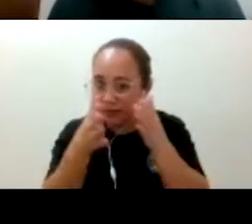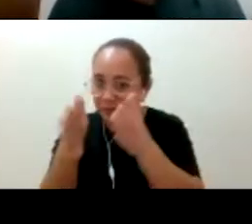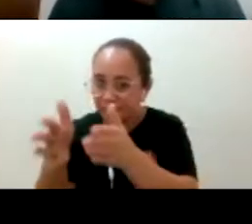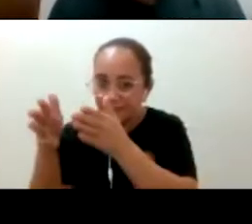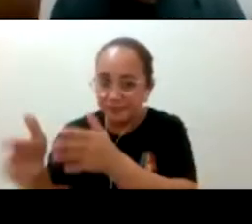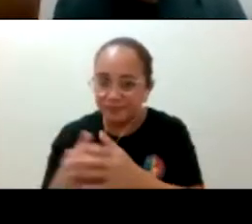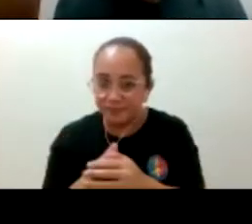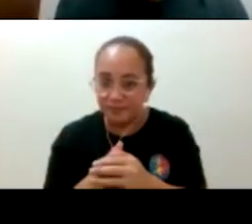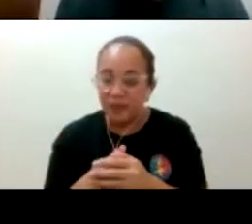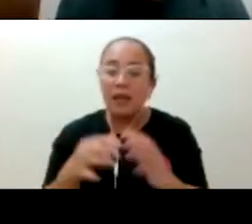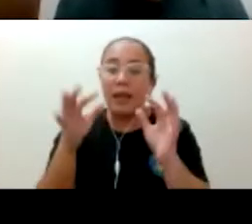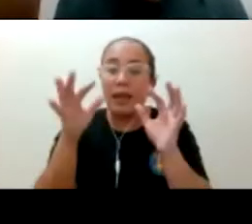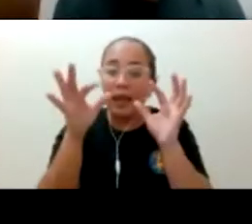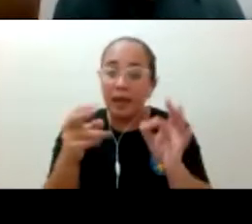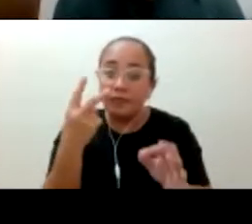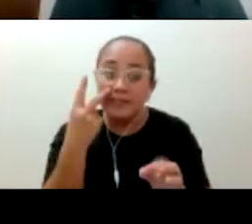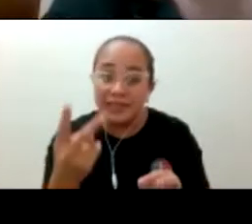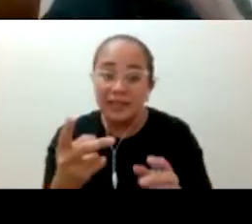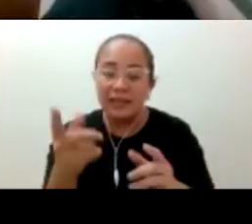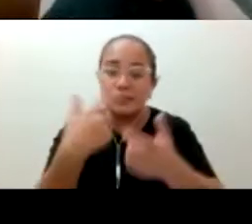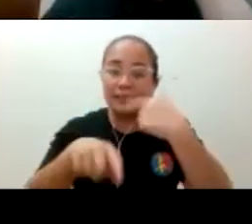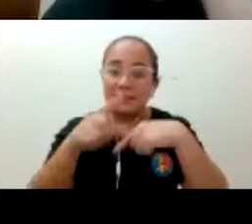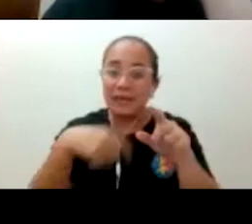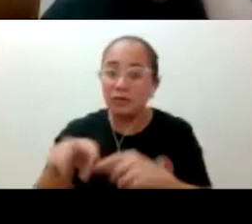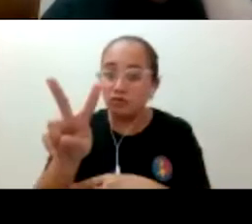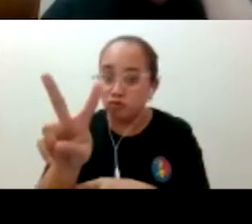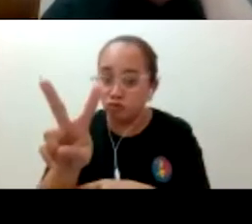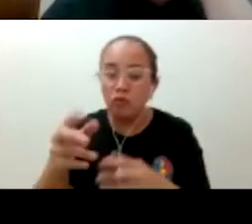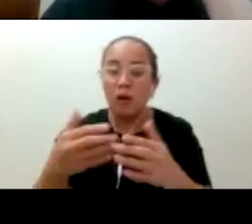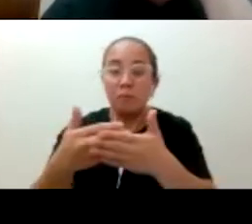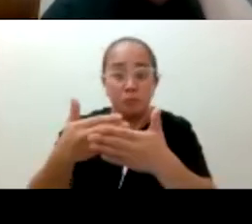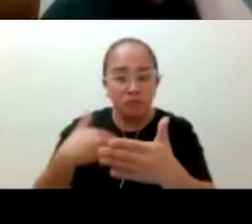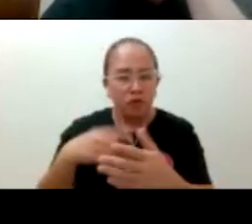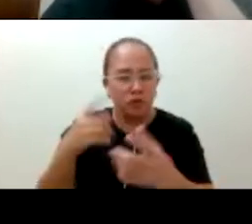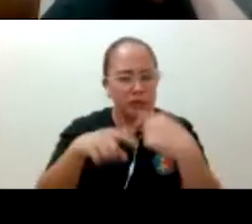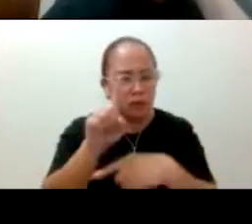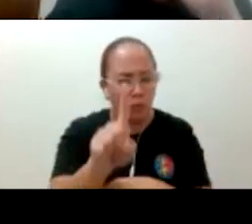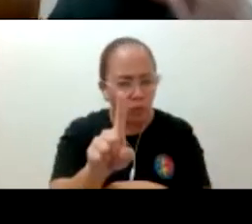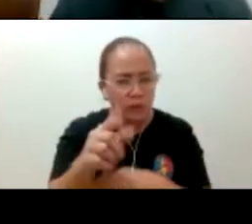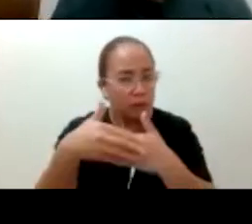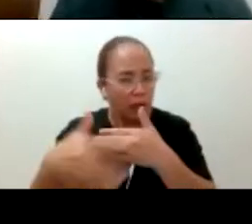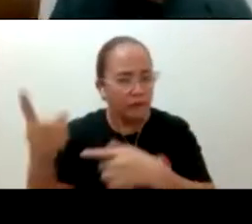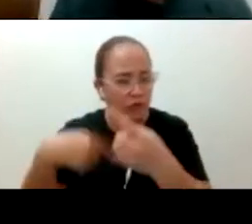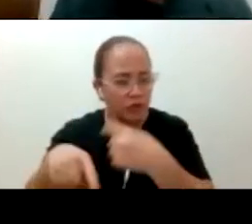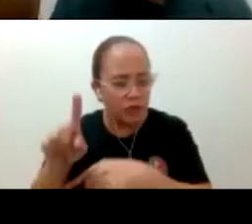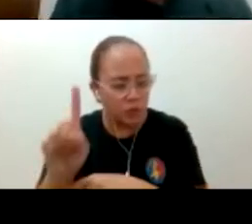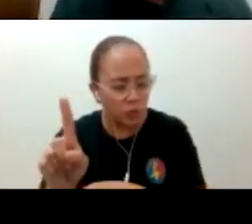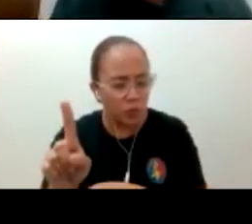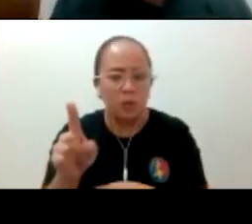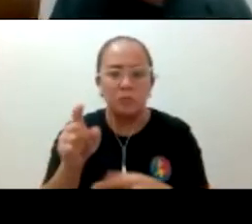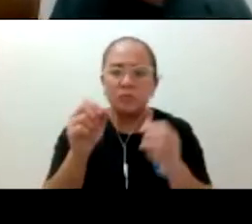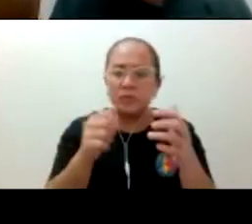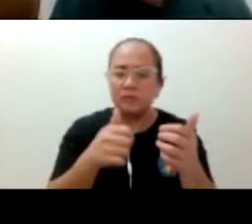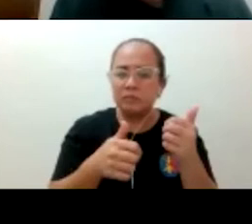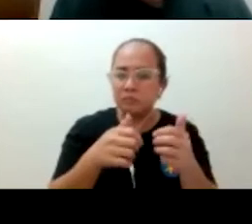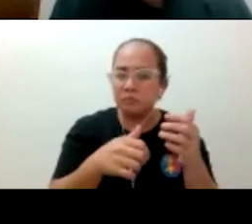So if we look at sign 2, should occur before sign 1, after sign 1, either before or